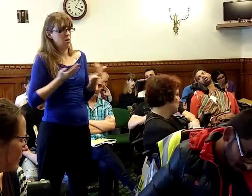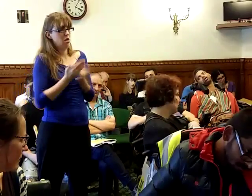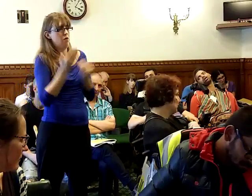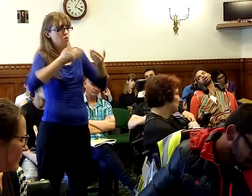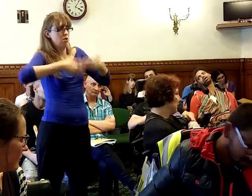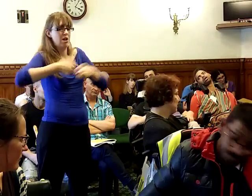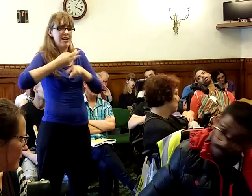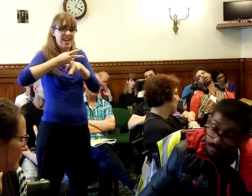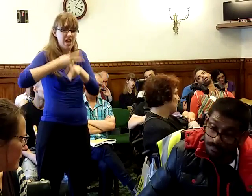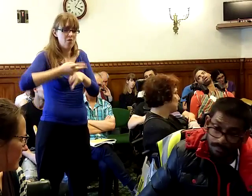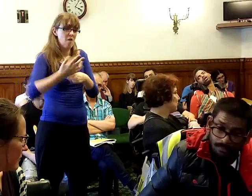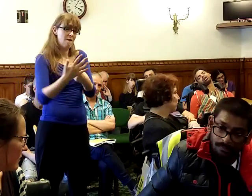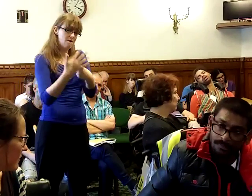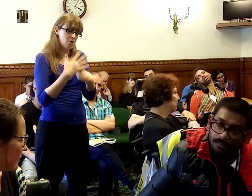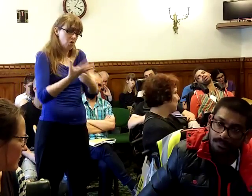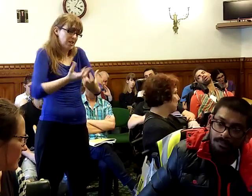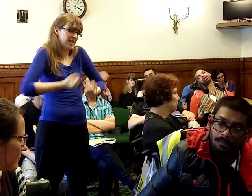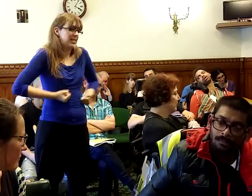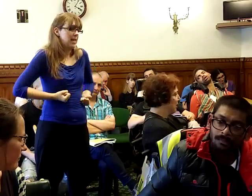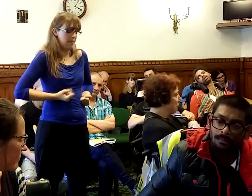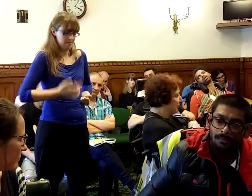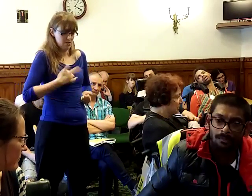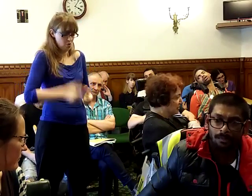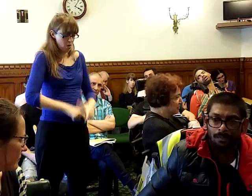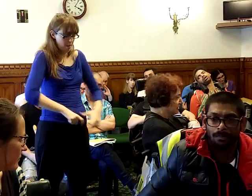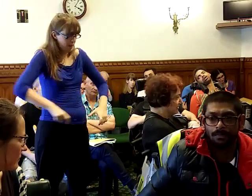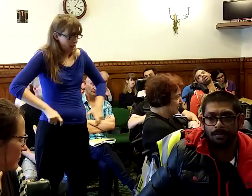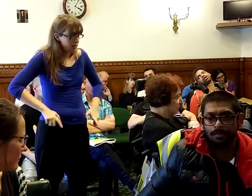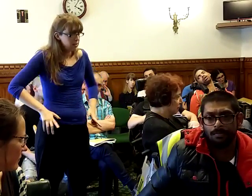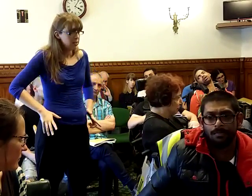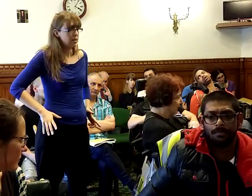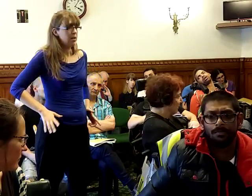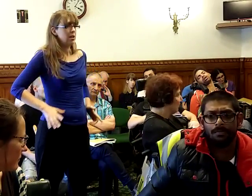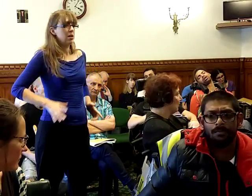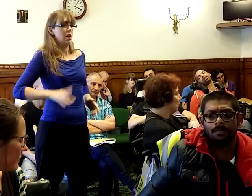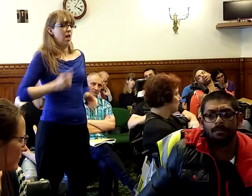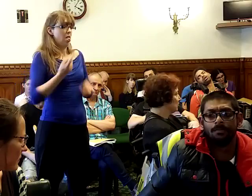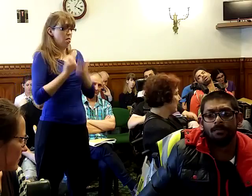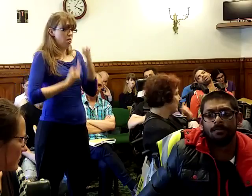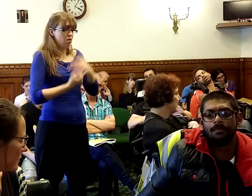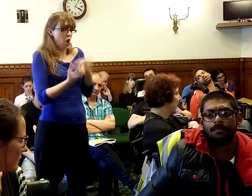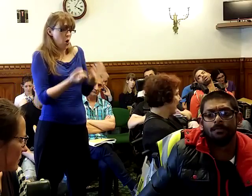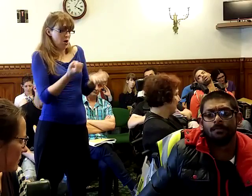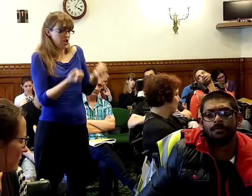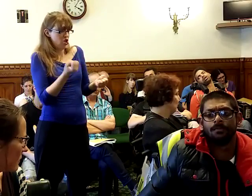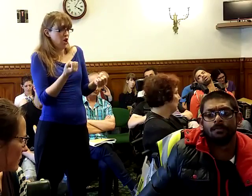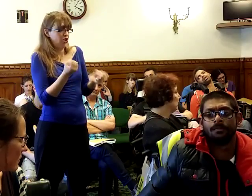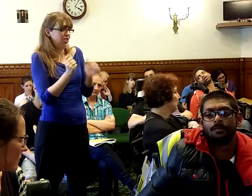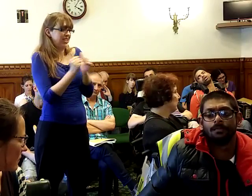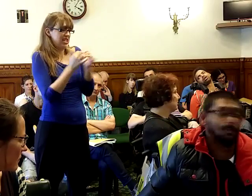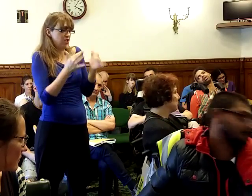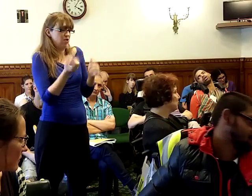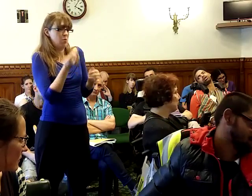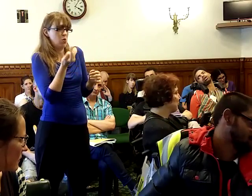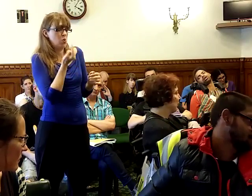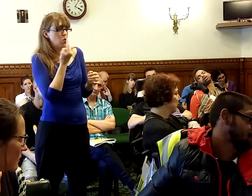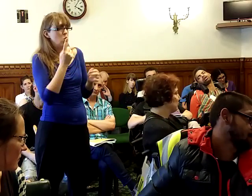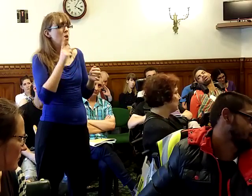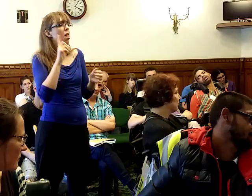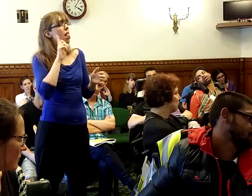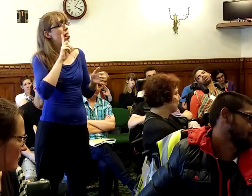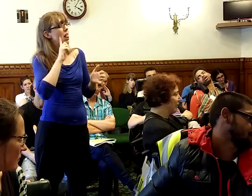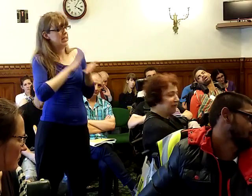accept incontinence pads by the Supreme Court, and the only judge to dissent from that was Lady Hale, who has